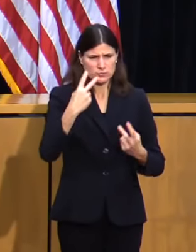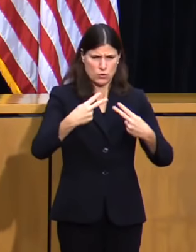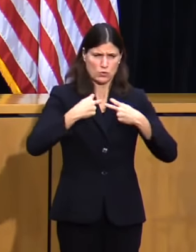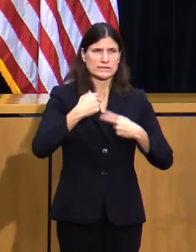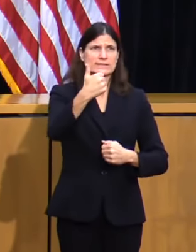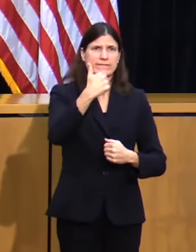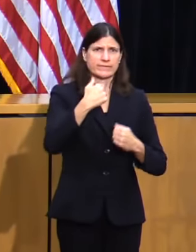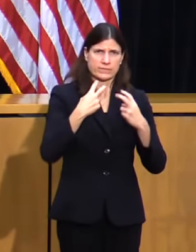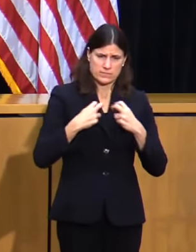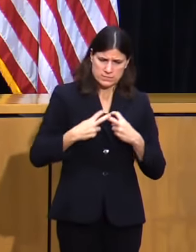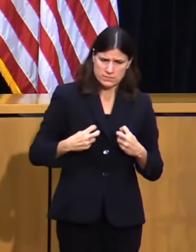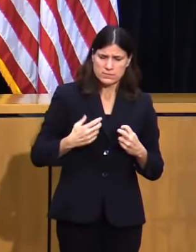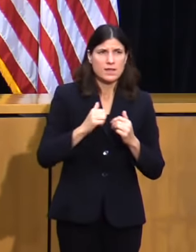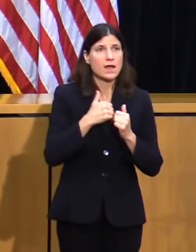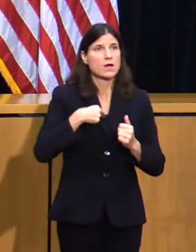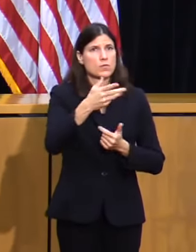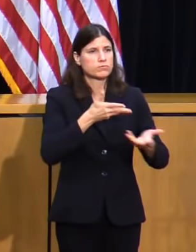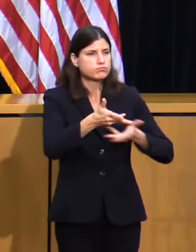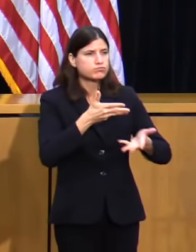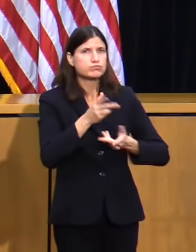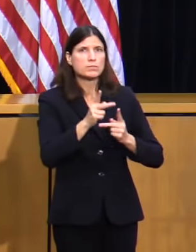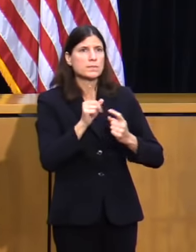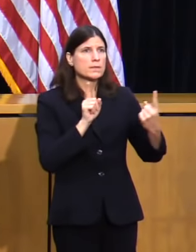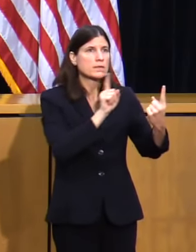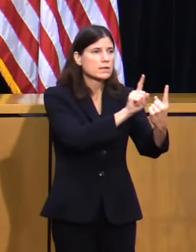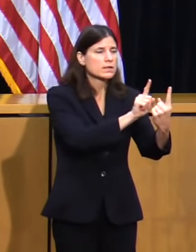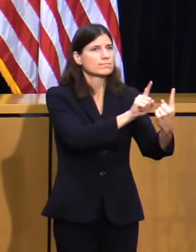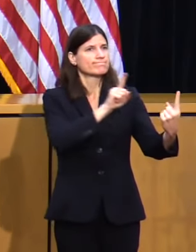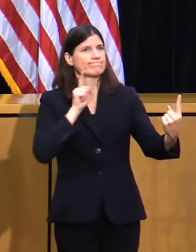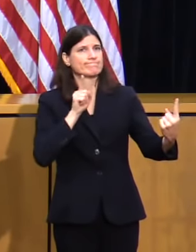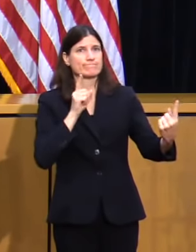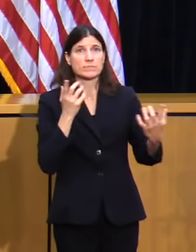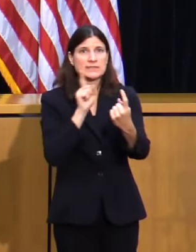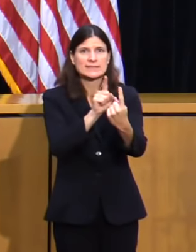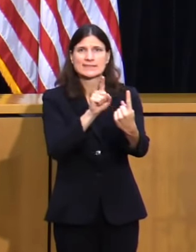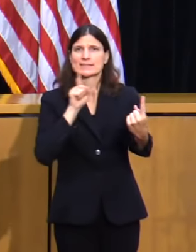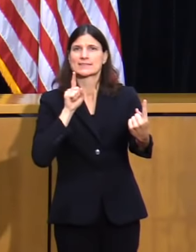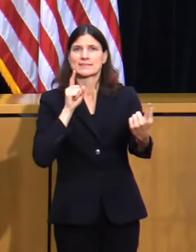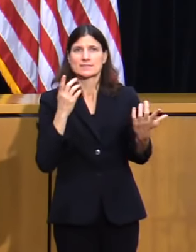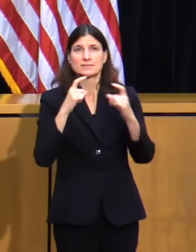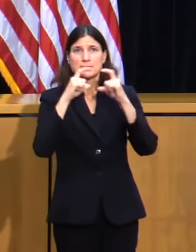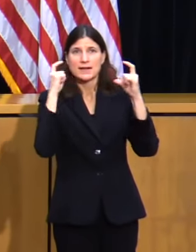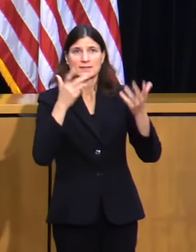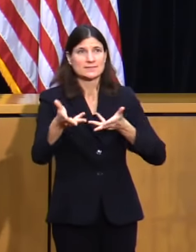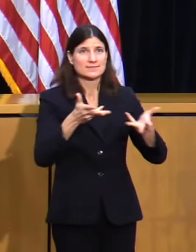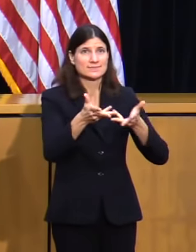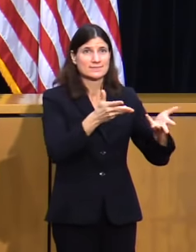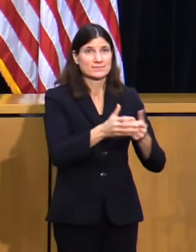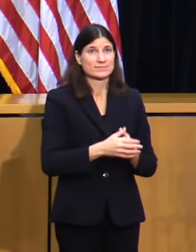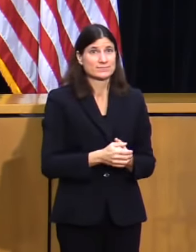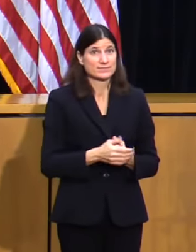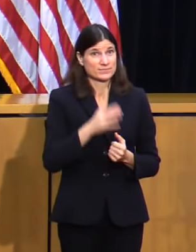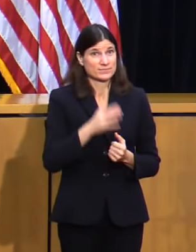why Massachusetts is at risk, primarily because of a lot of the things people do when